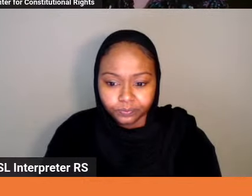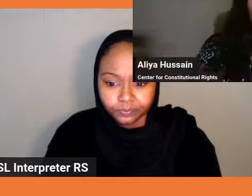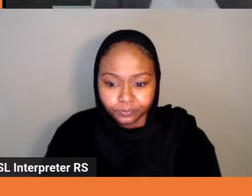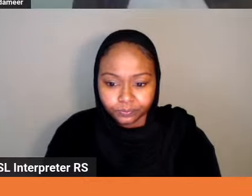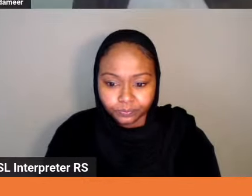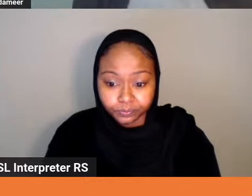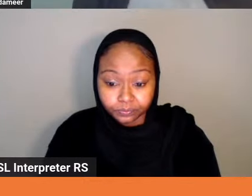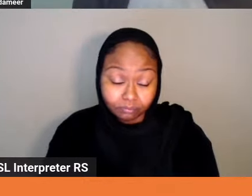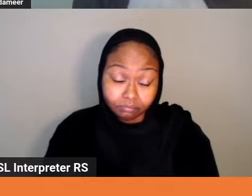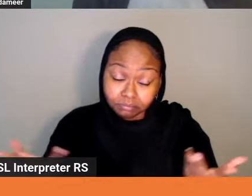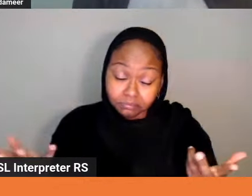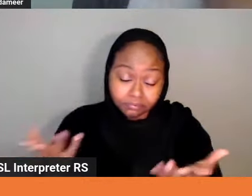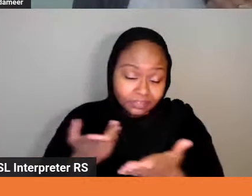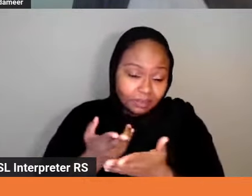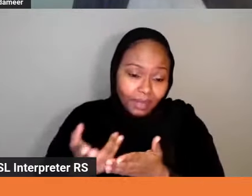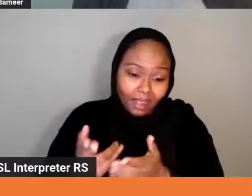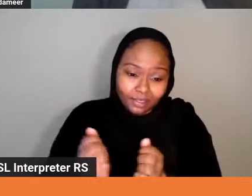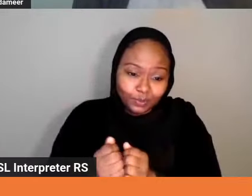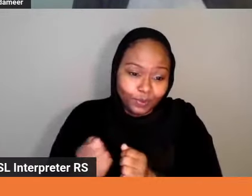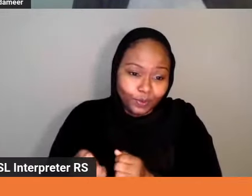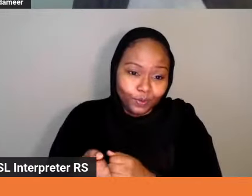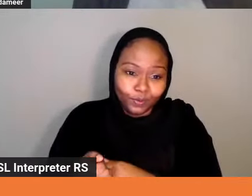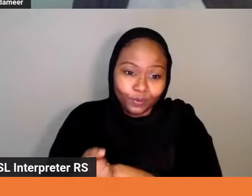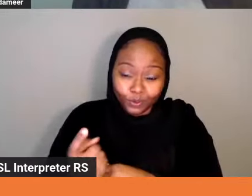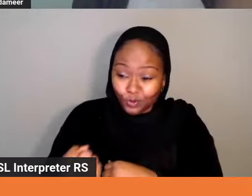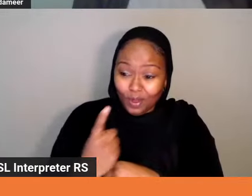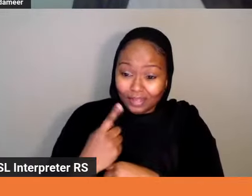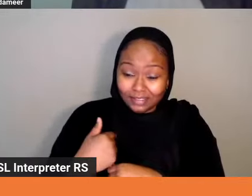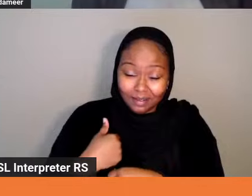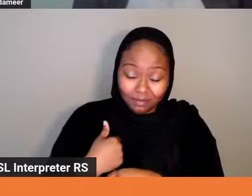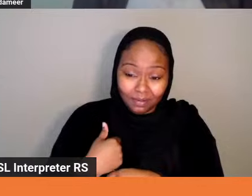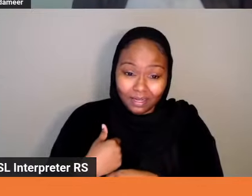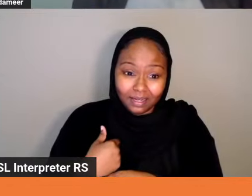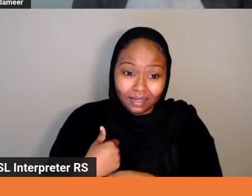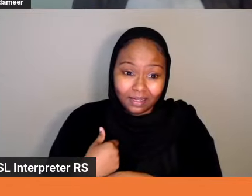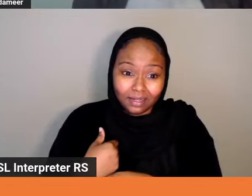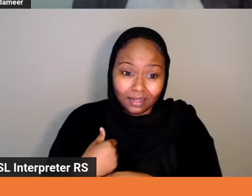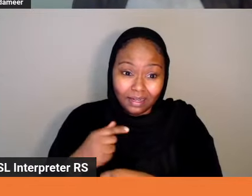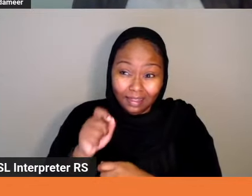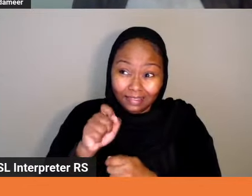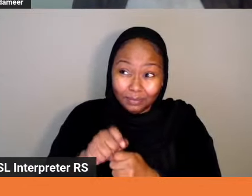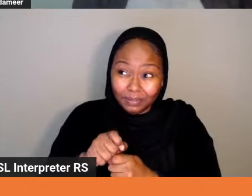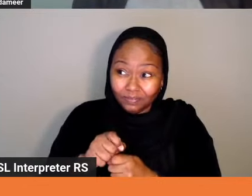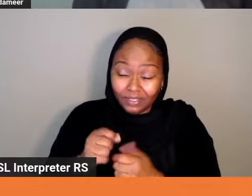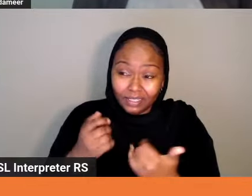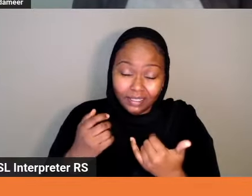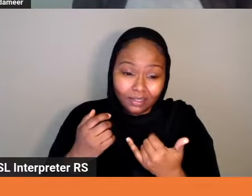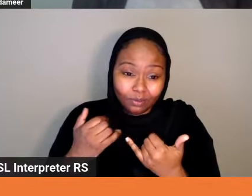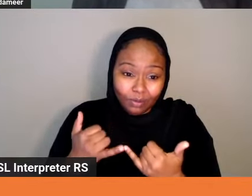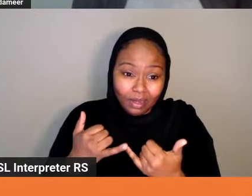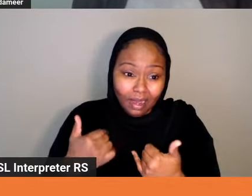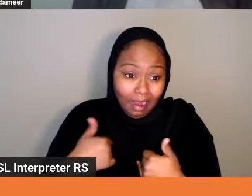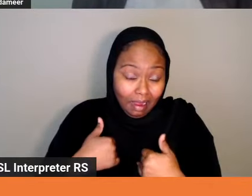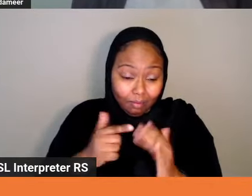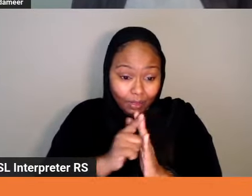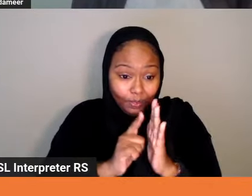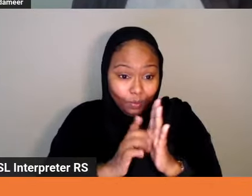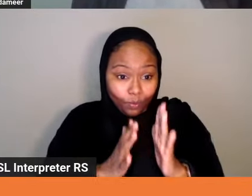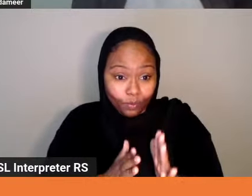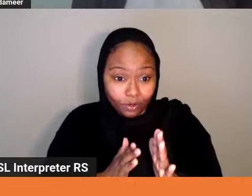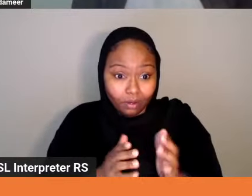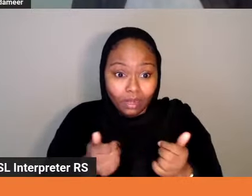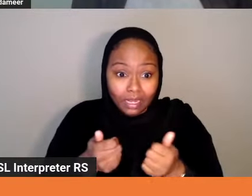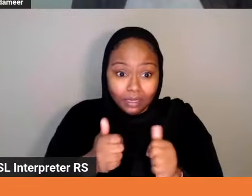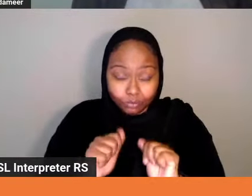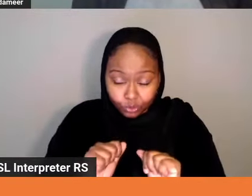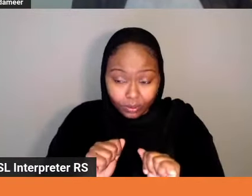To be honest with you, you're asking me this question in this specific time where me as a lawyer trying